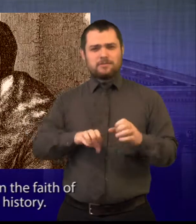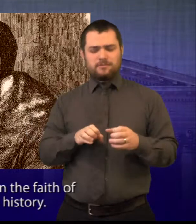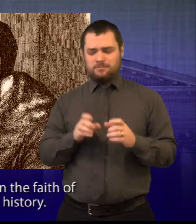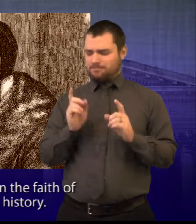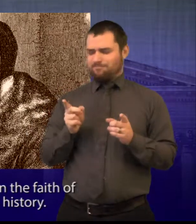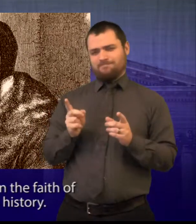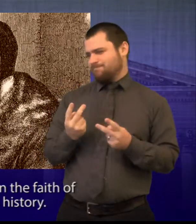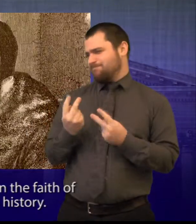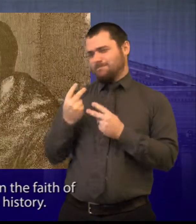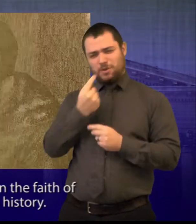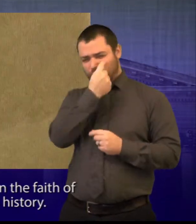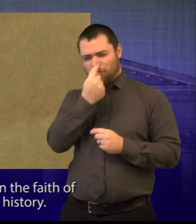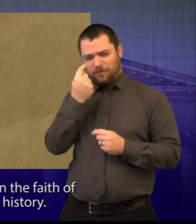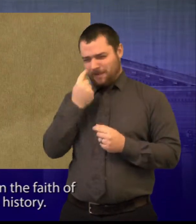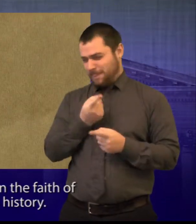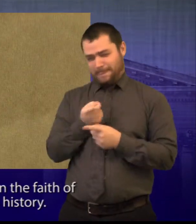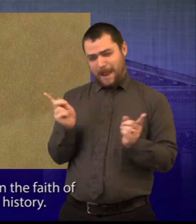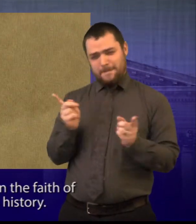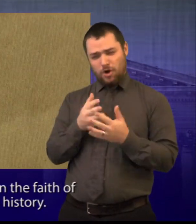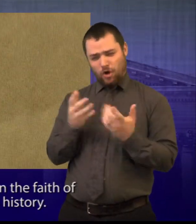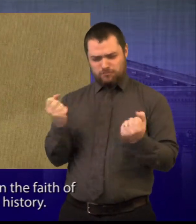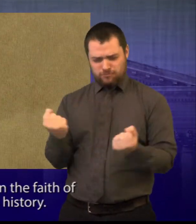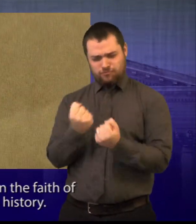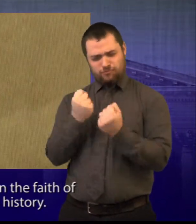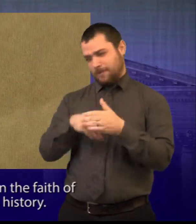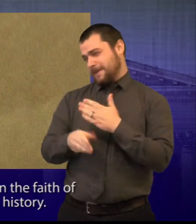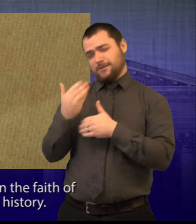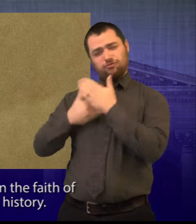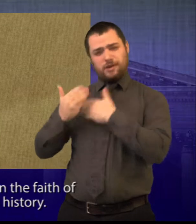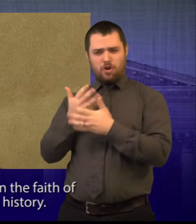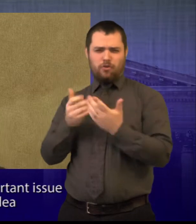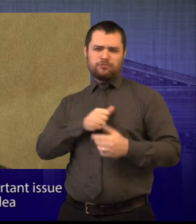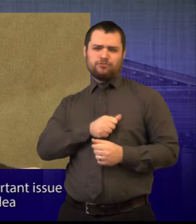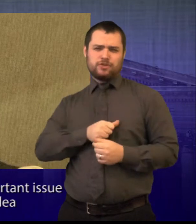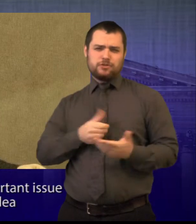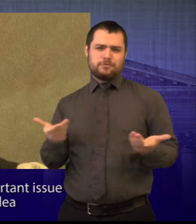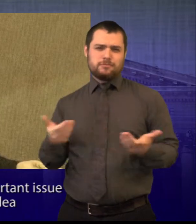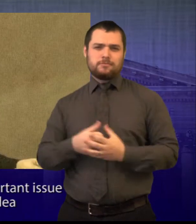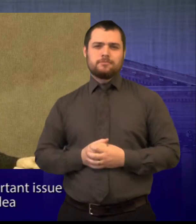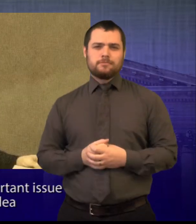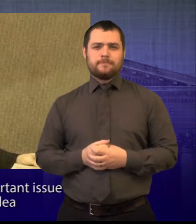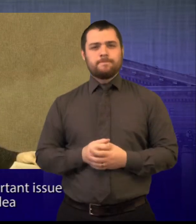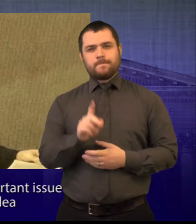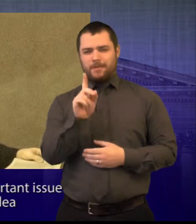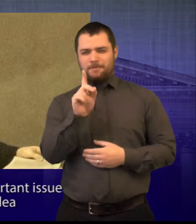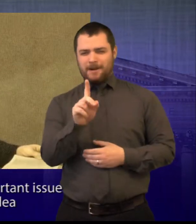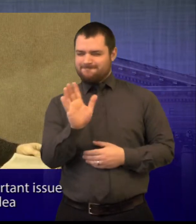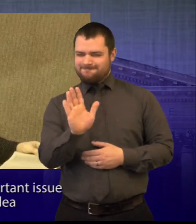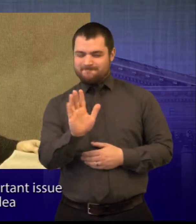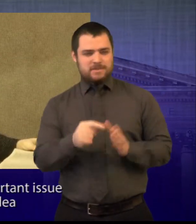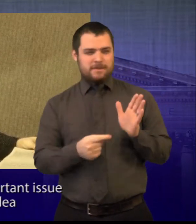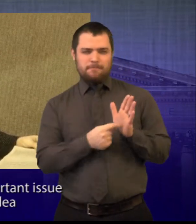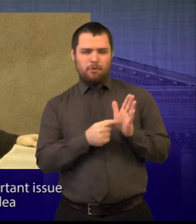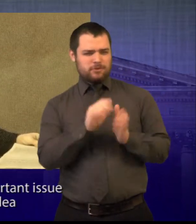show that Christianity has been the faith of some of the greatest men in history. But there is a much more